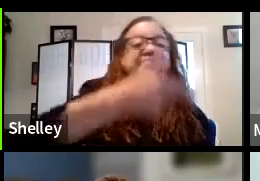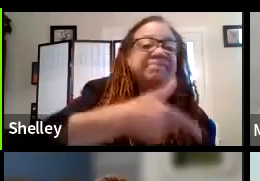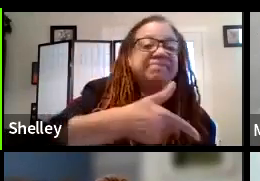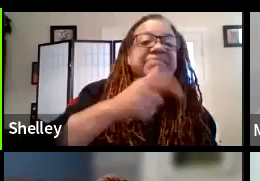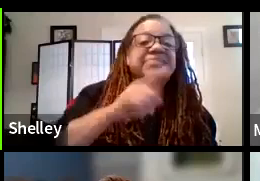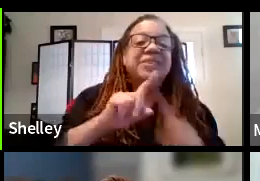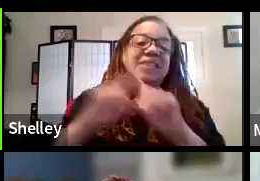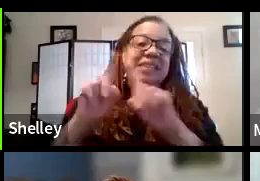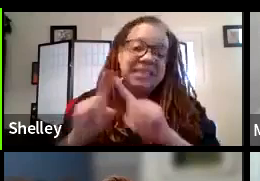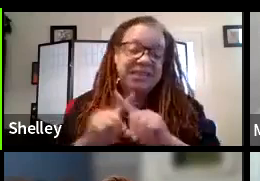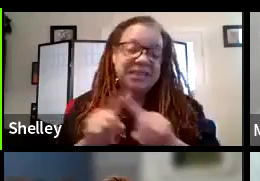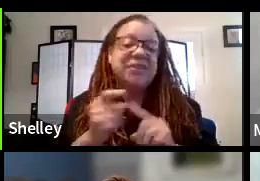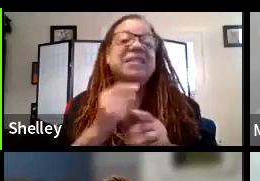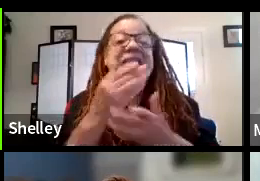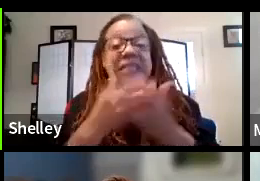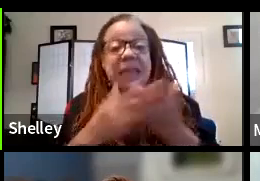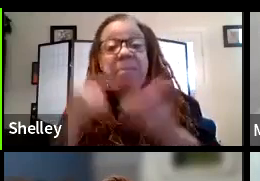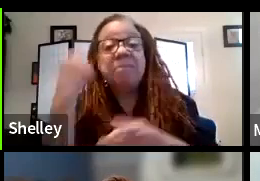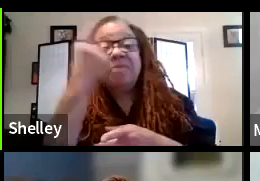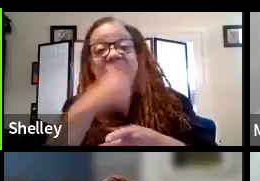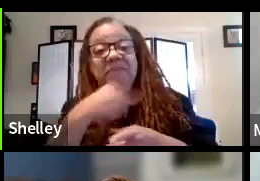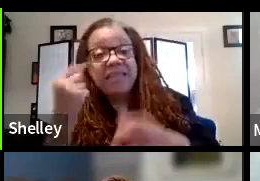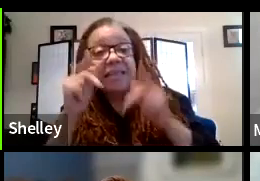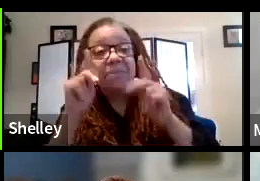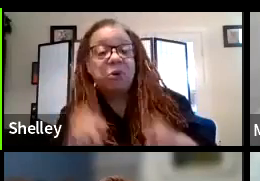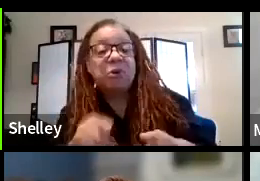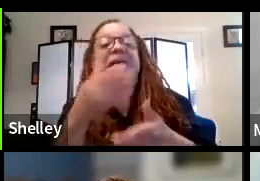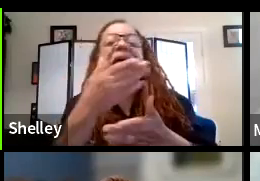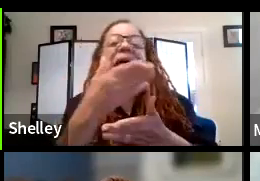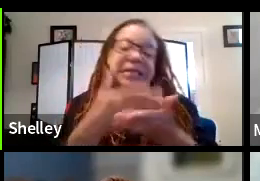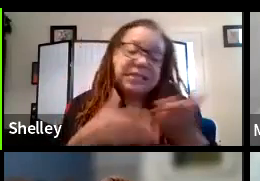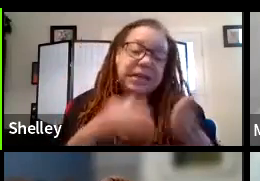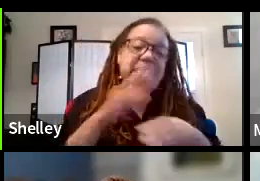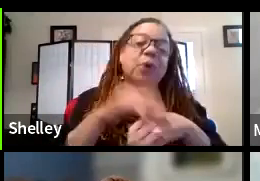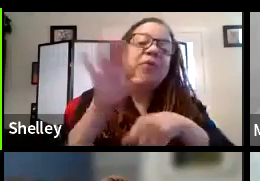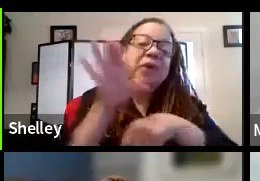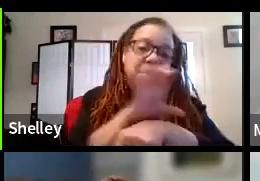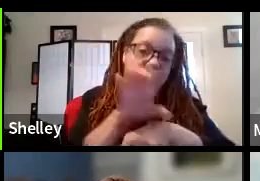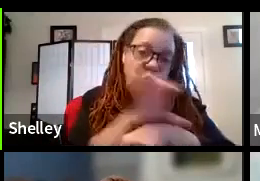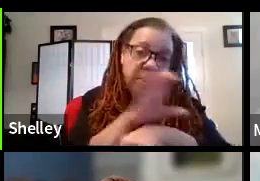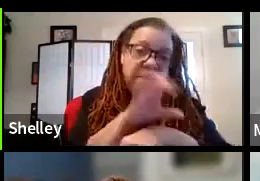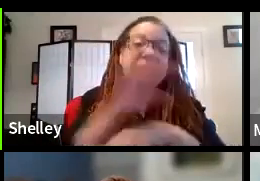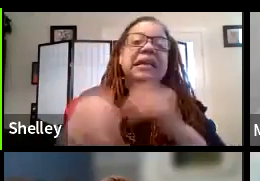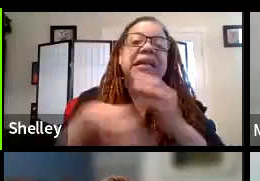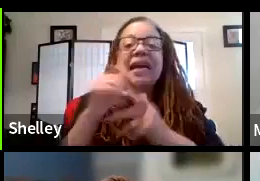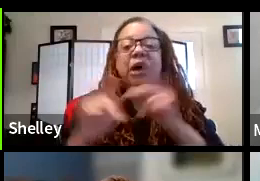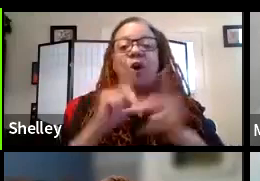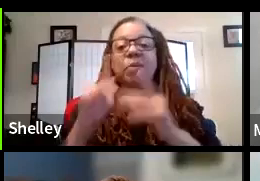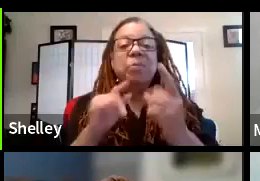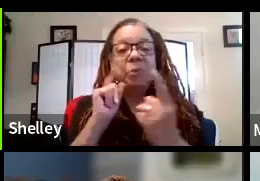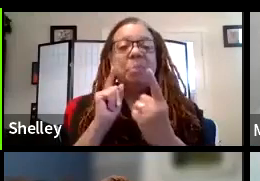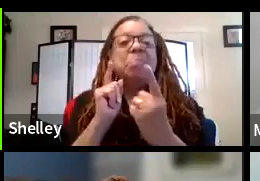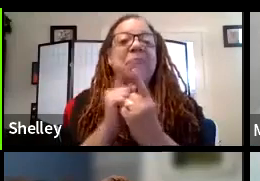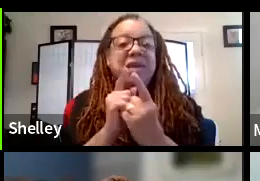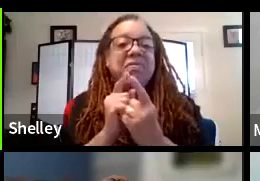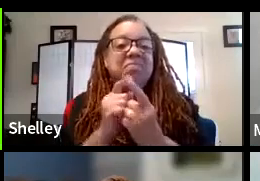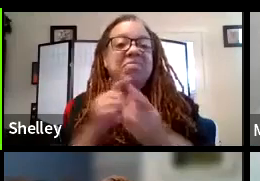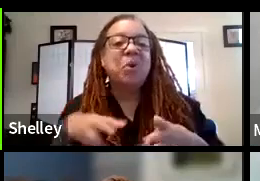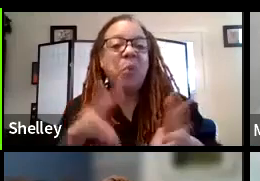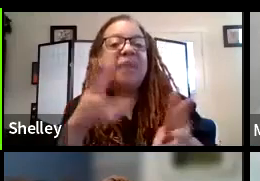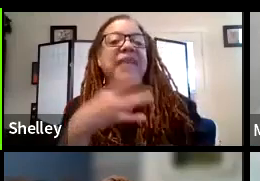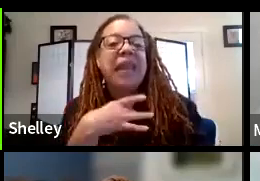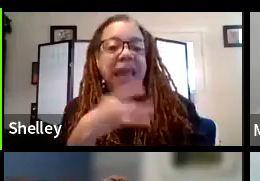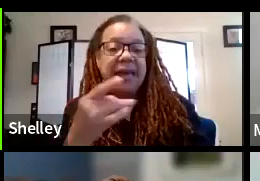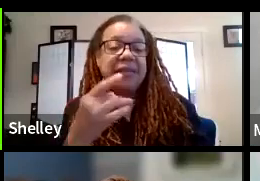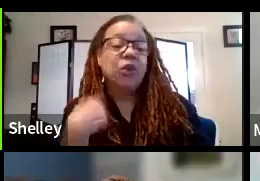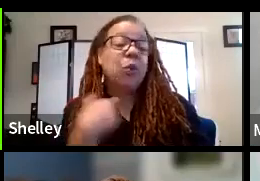forums so we can do some face-to-face and some virtually to give everybody an opportunity to meet the way they want to. So we'll be in touch on how